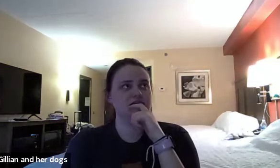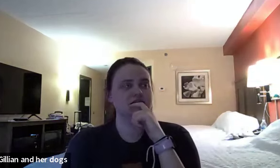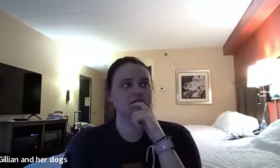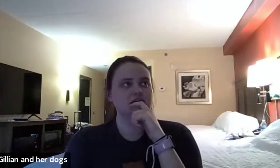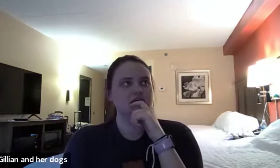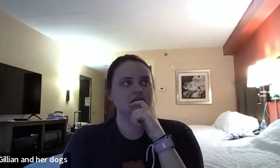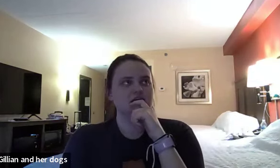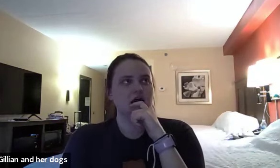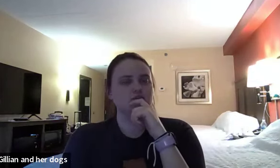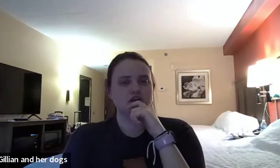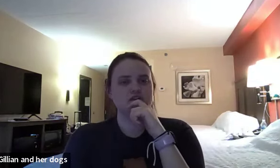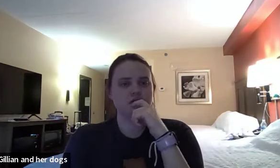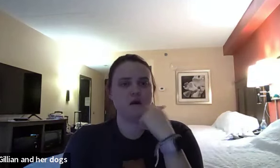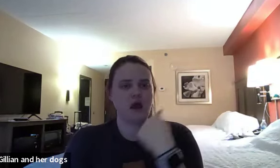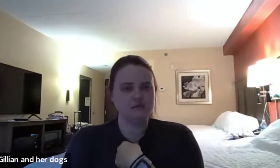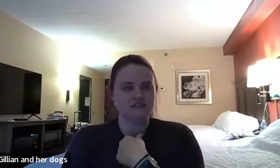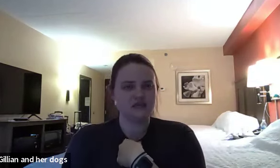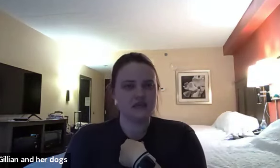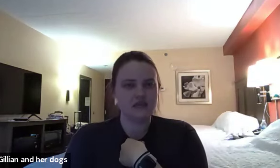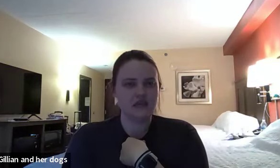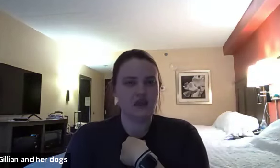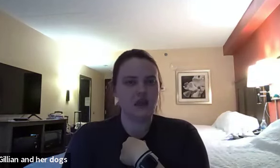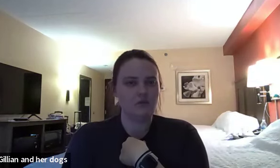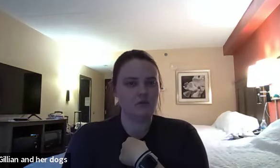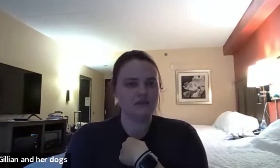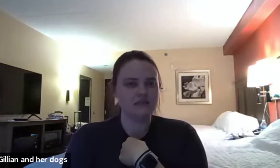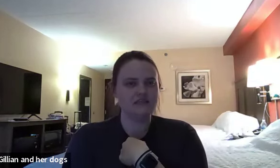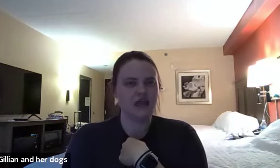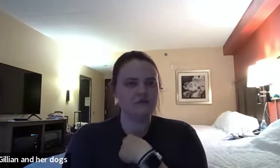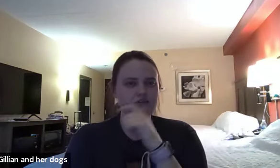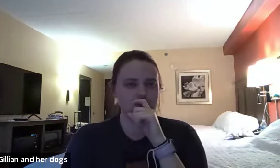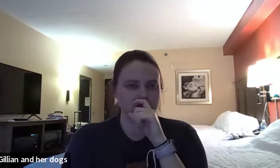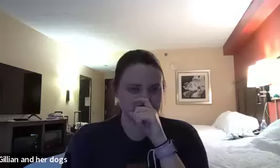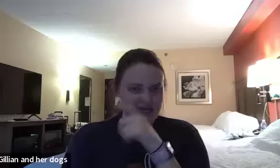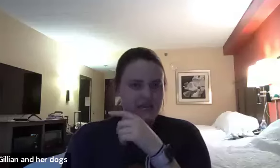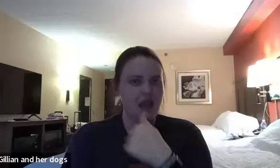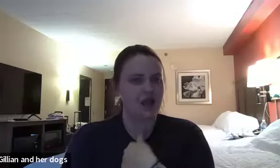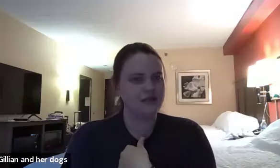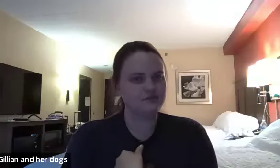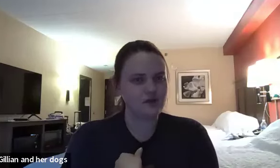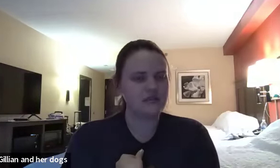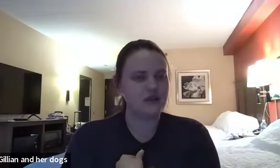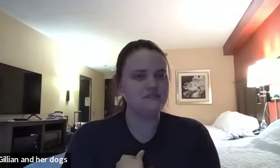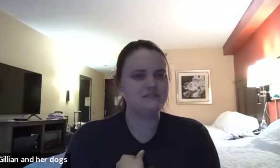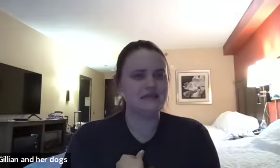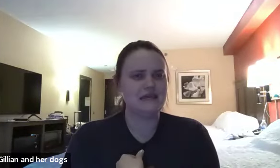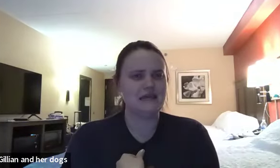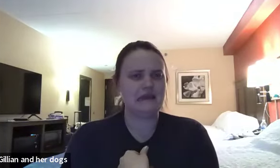because I'm trying to think of how I would say where it is, and I really wouldn't say I am lost. I would say,